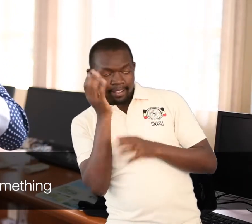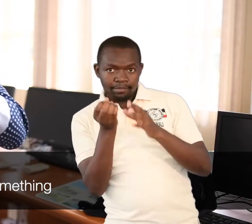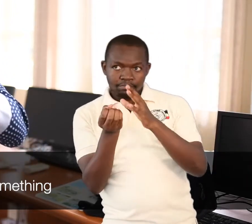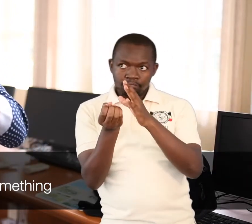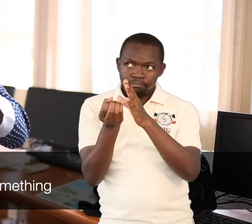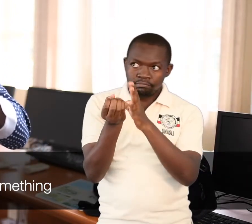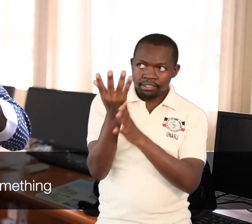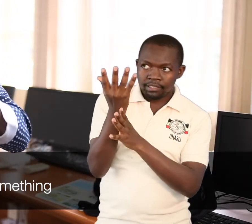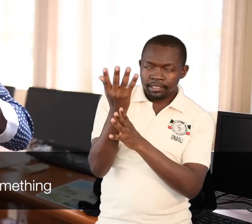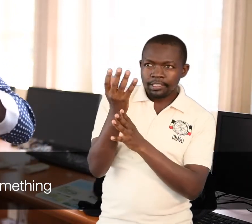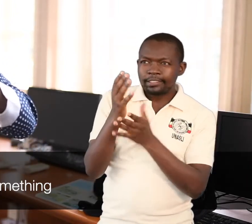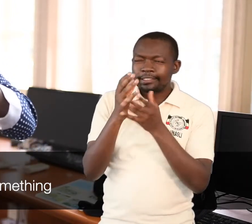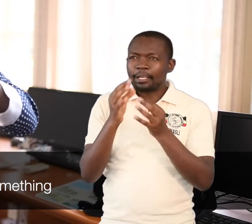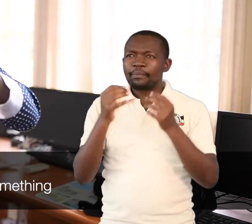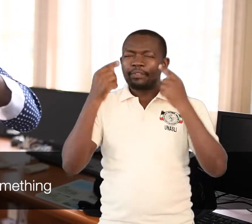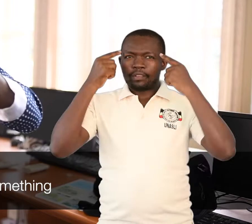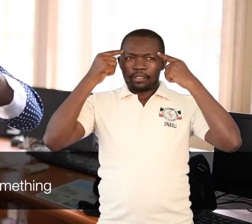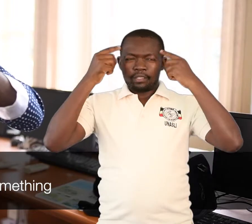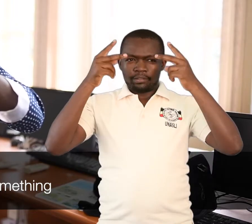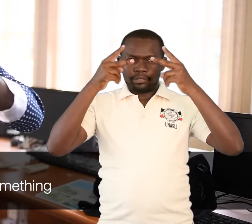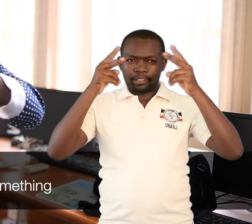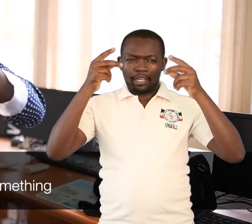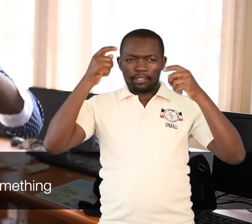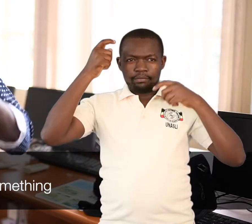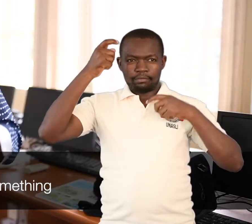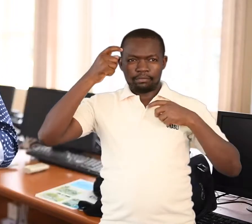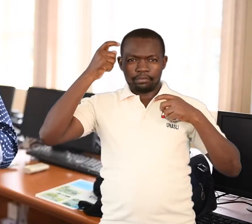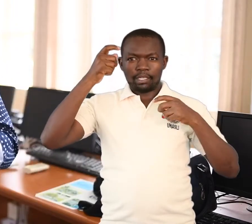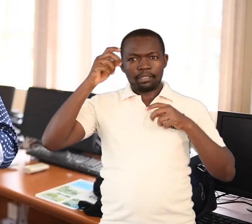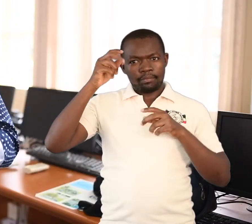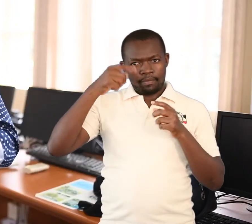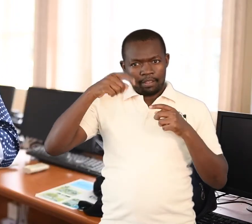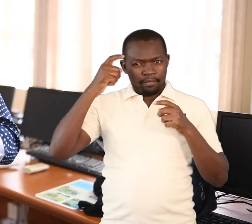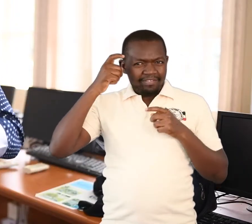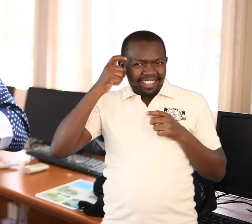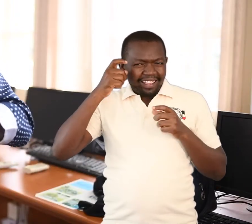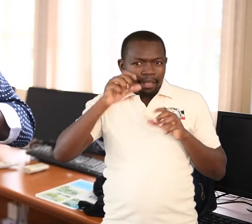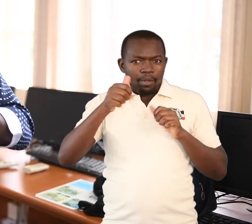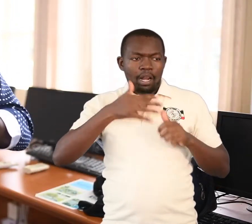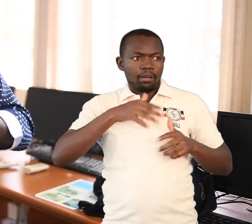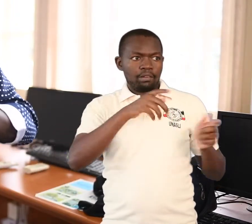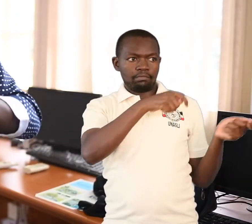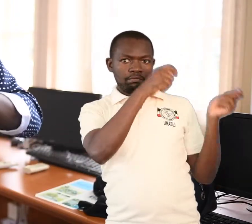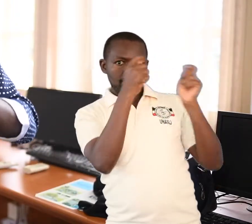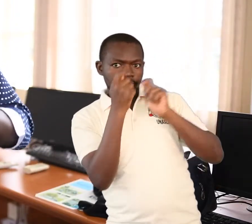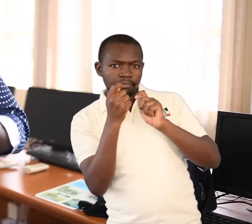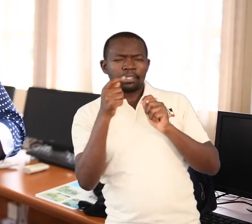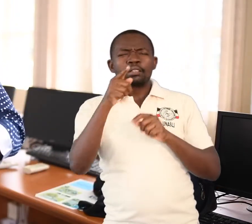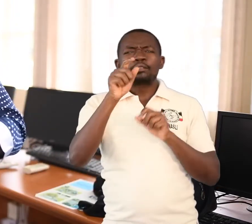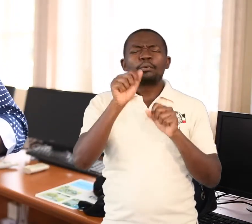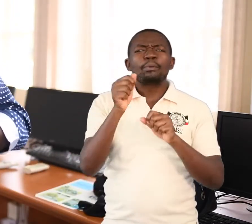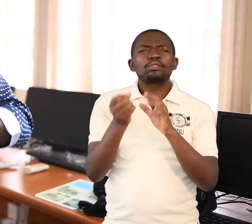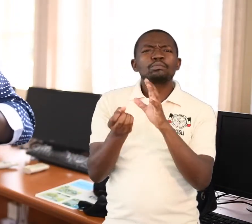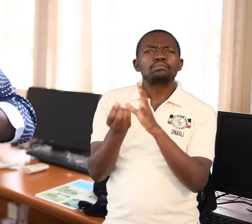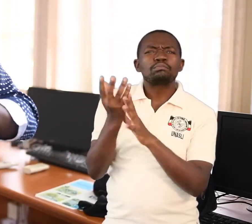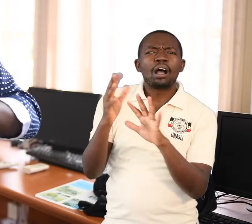And if you are going to create something, you look at now, let's look at our blanket. How are you going to create